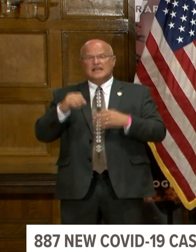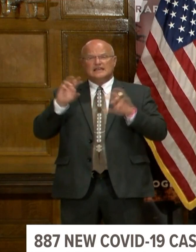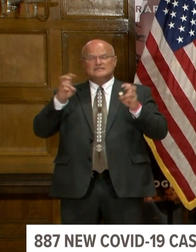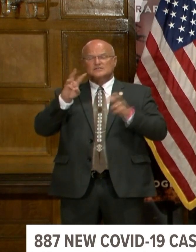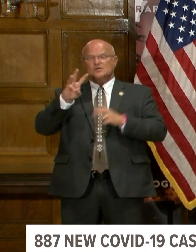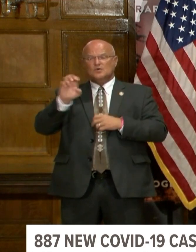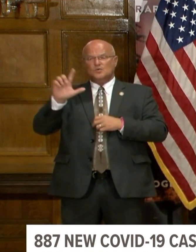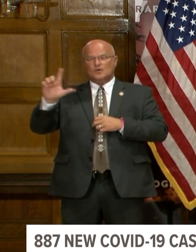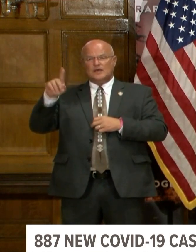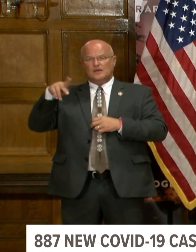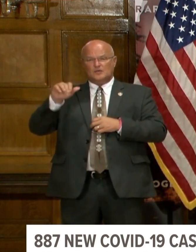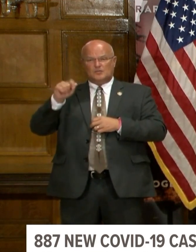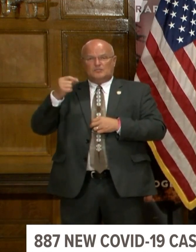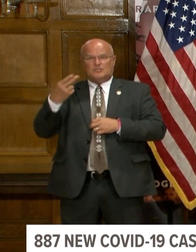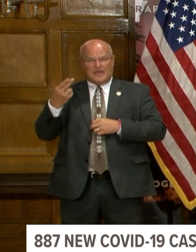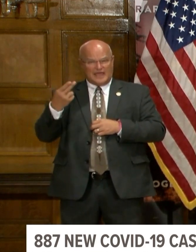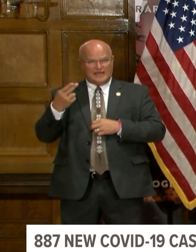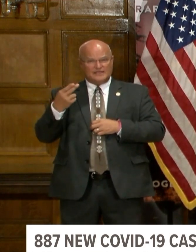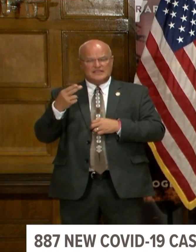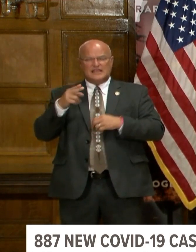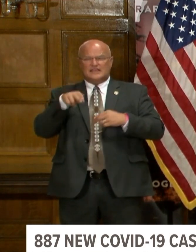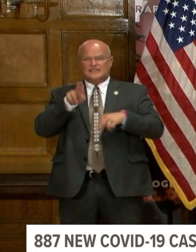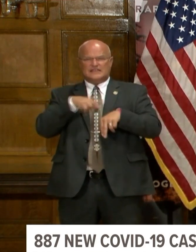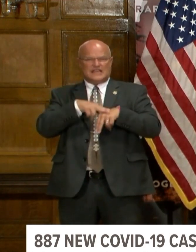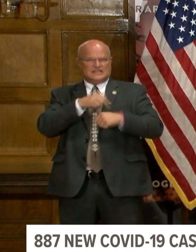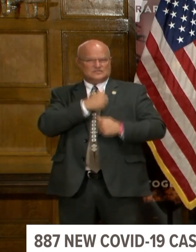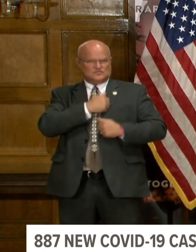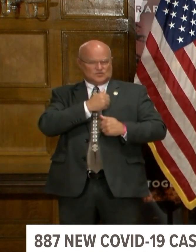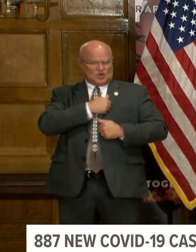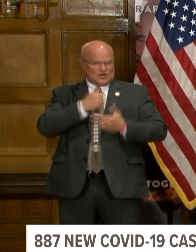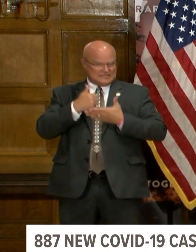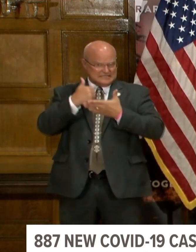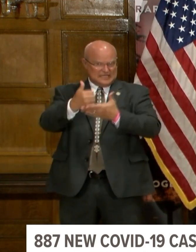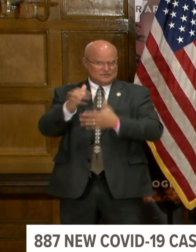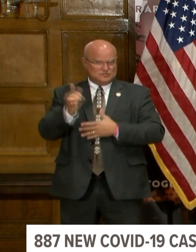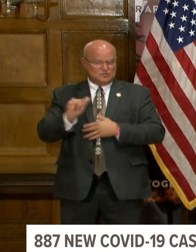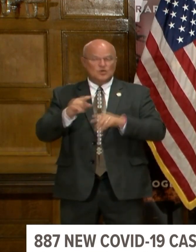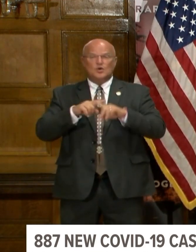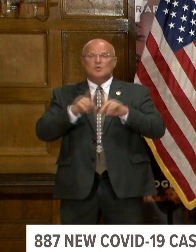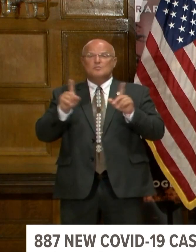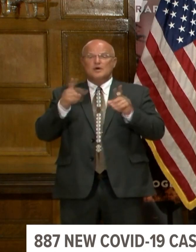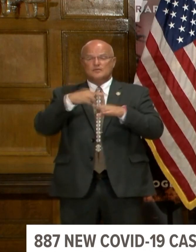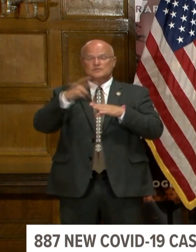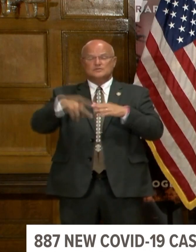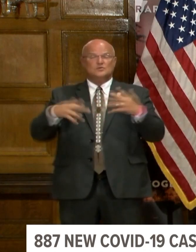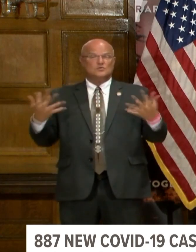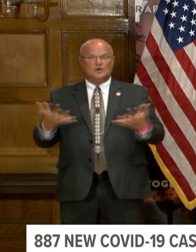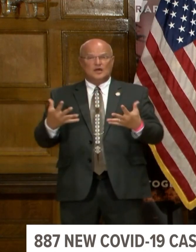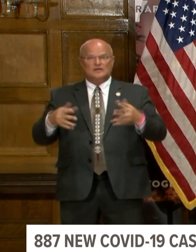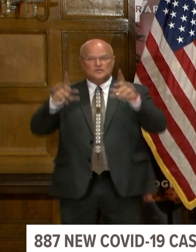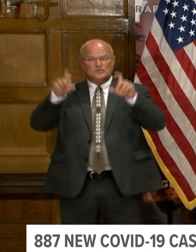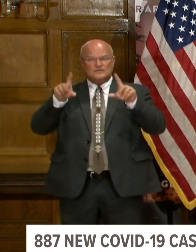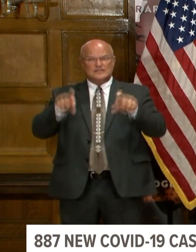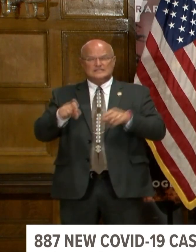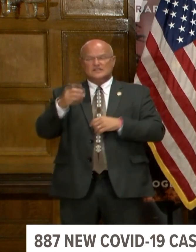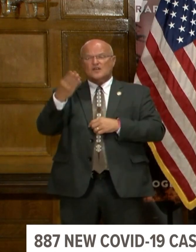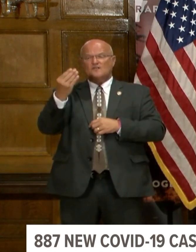extra work that they have put in. National Guard has provided assistance. But the result is that we've tested